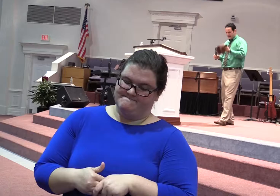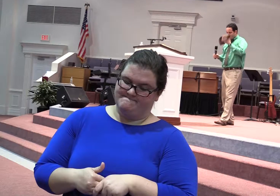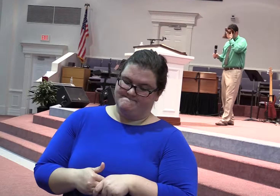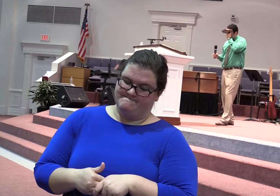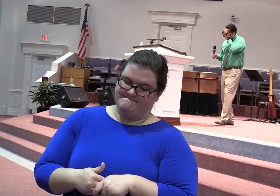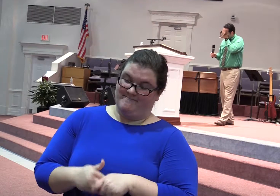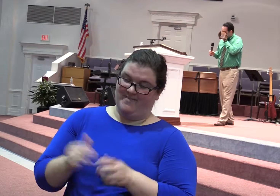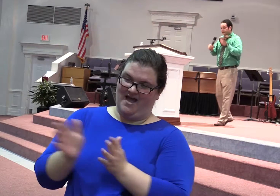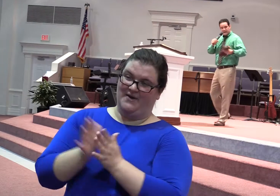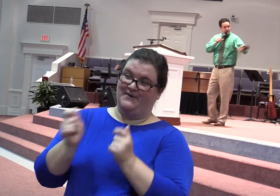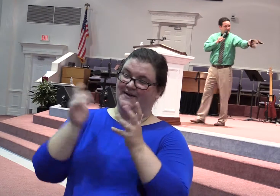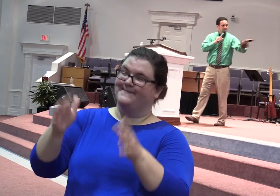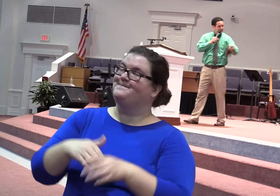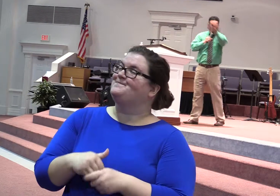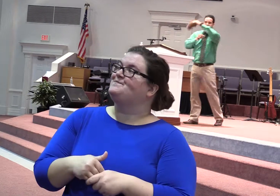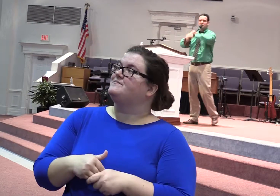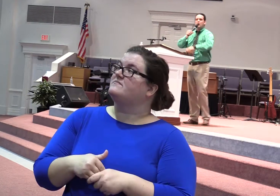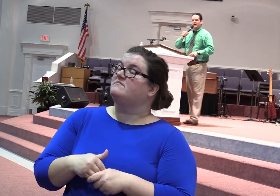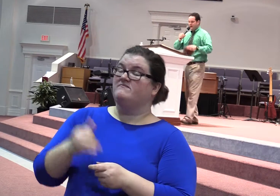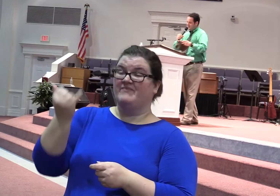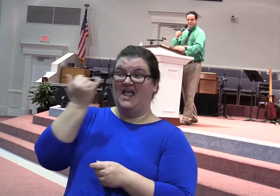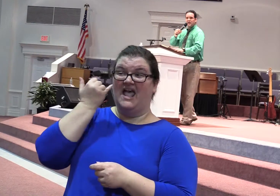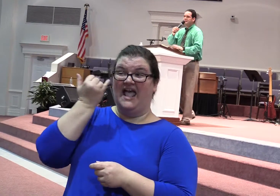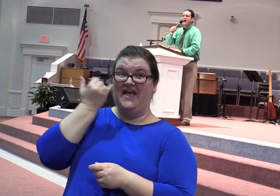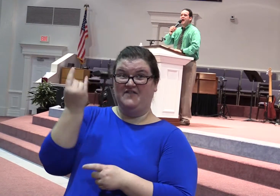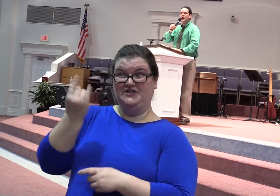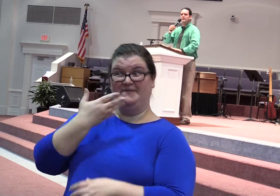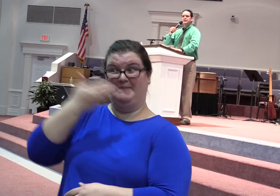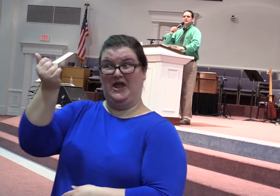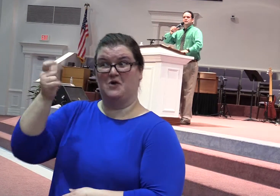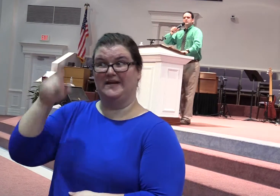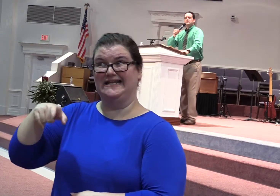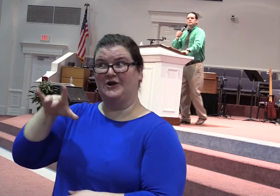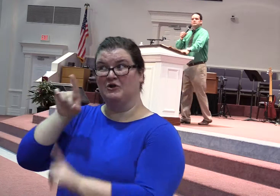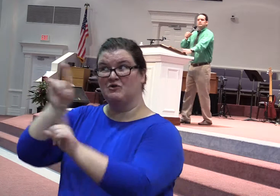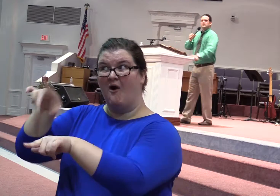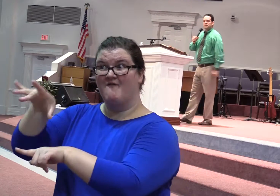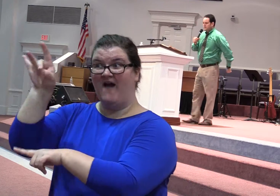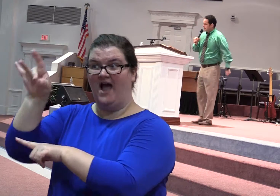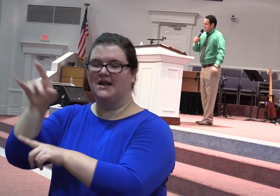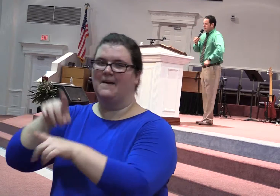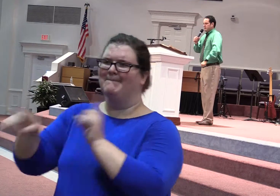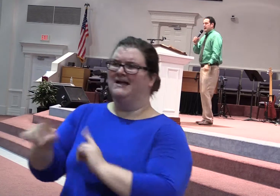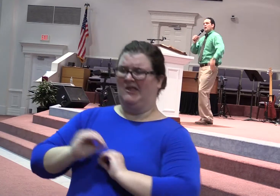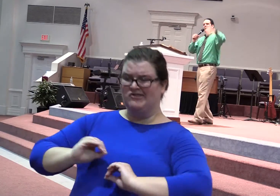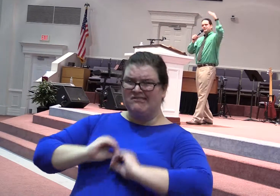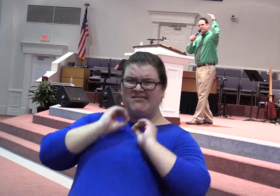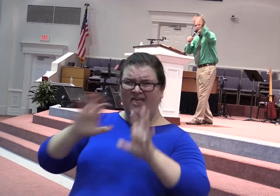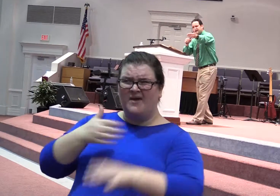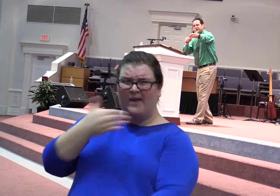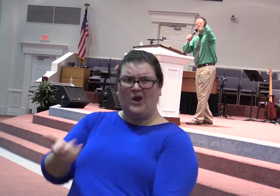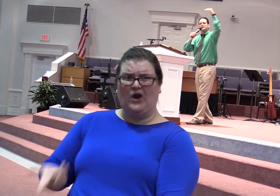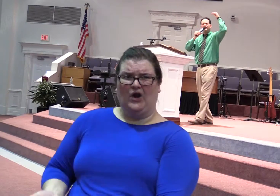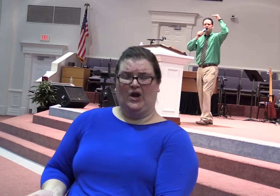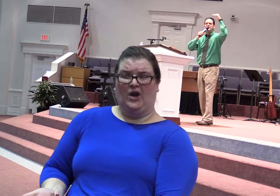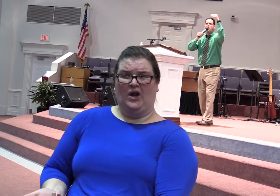Hallelujah. Hallelujah. If there's something better, we need to go out there, but there's nothing better. Right. Amen. And where much is